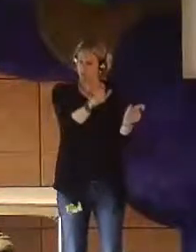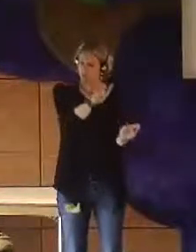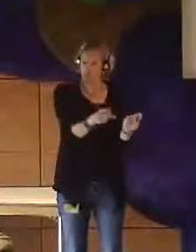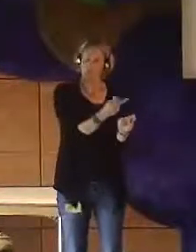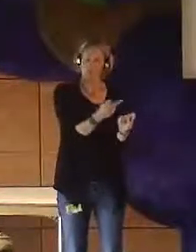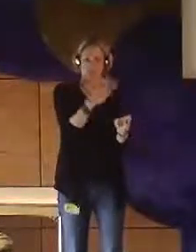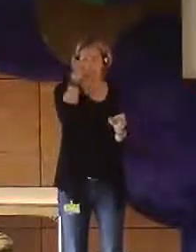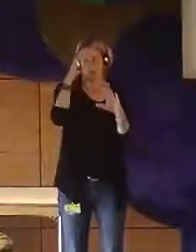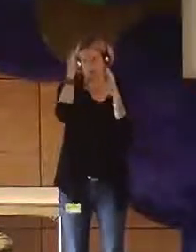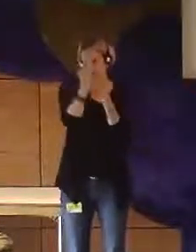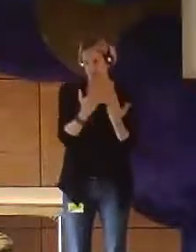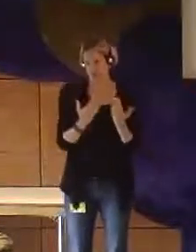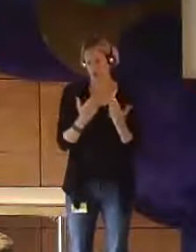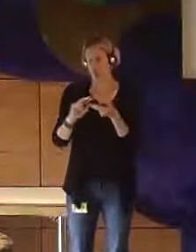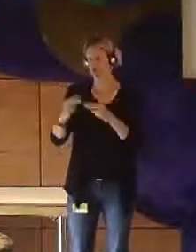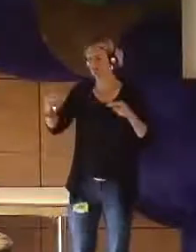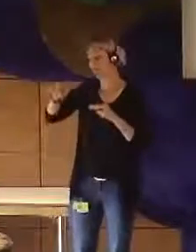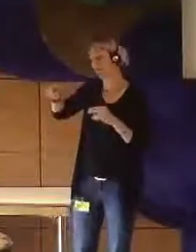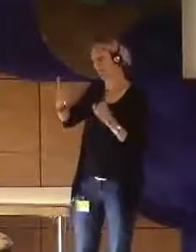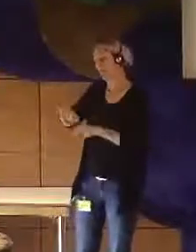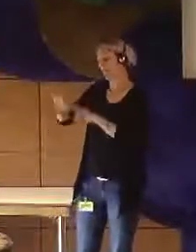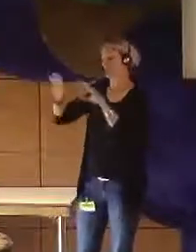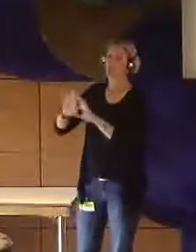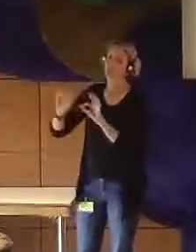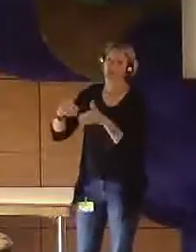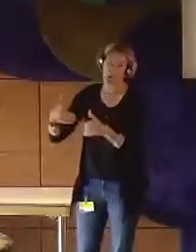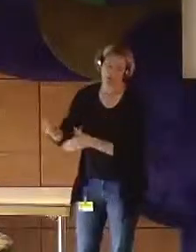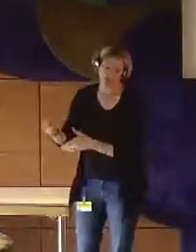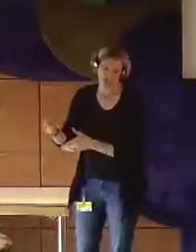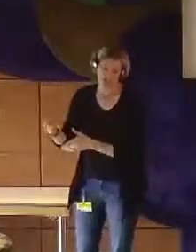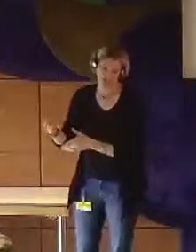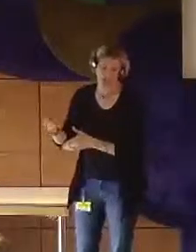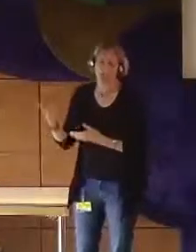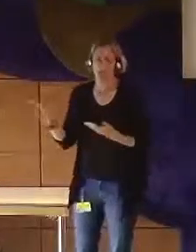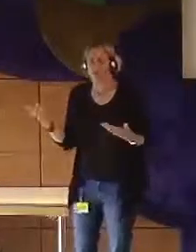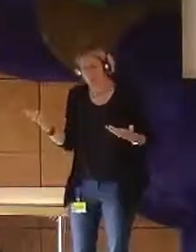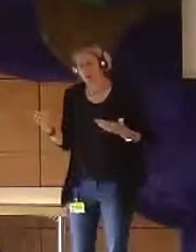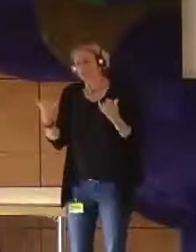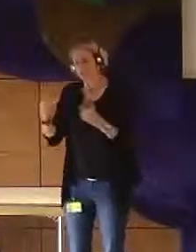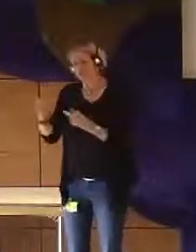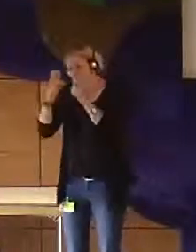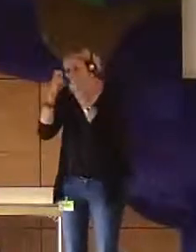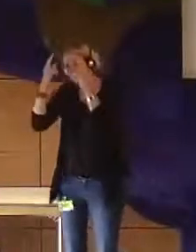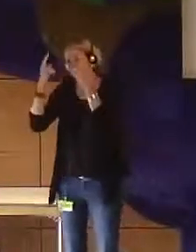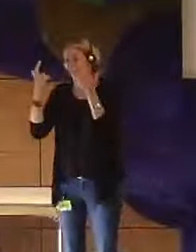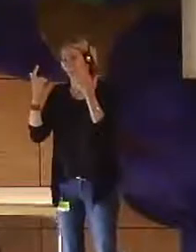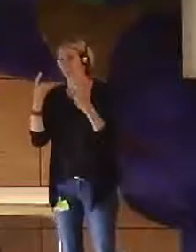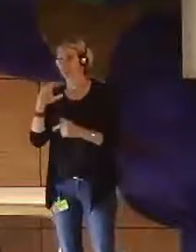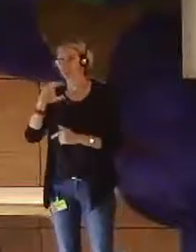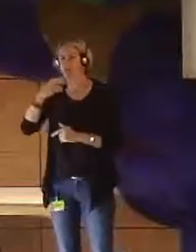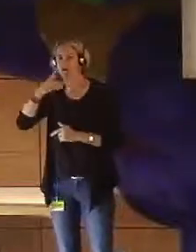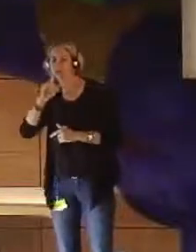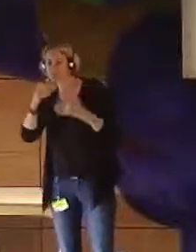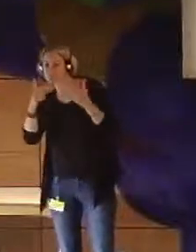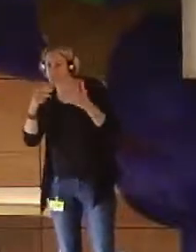not perfect at actually picking up CHD7. So I'm seeing much more younger patients, and I think that's, is that